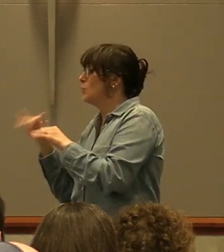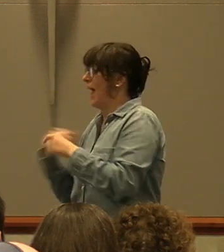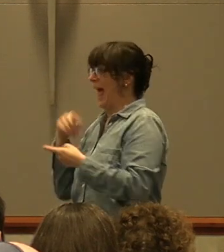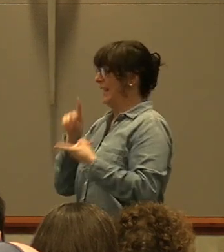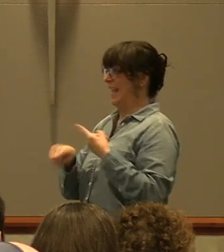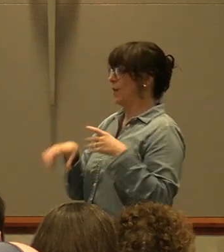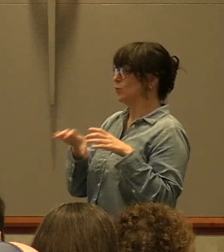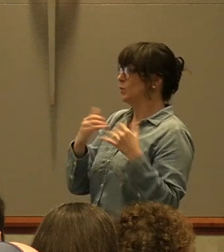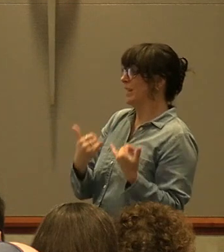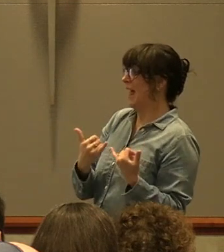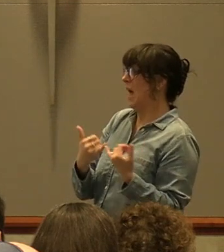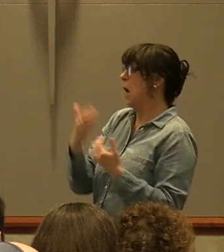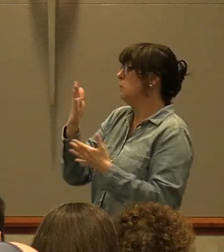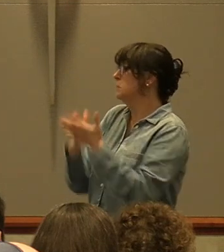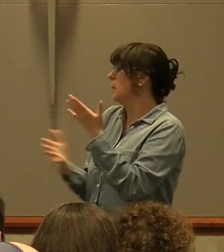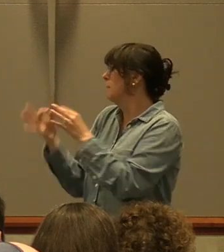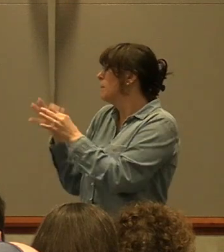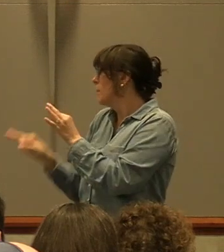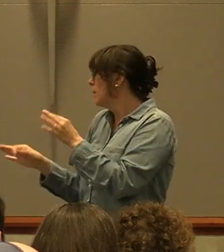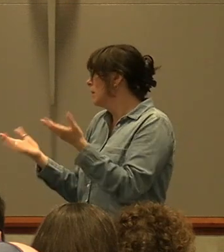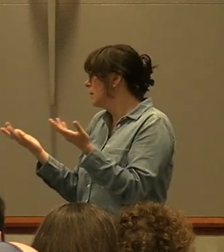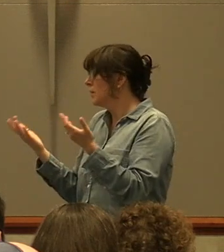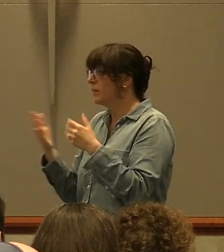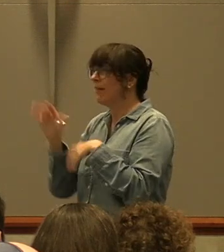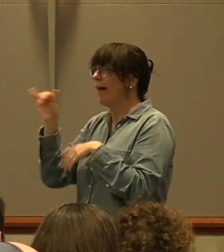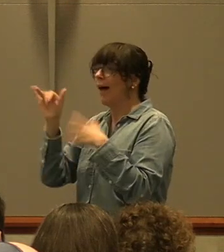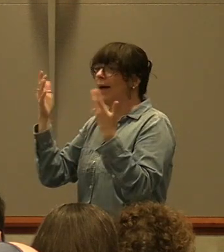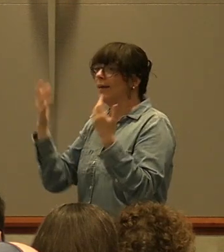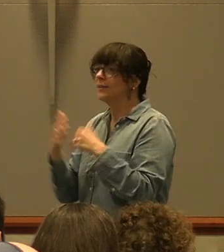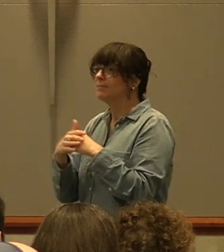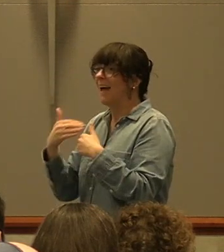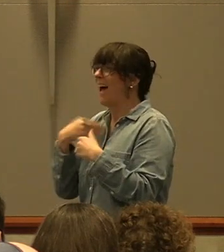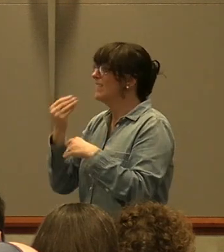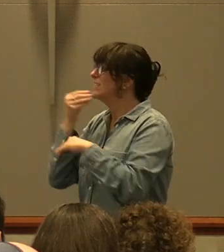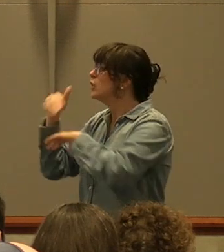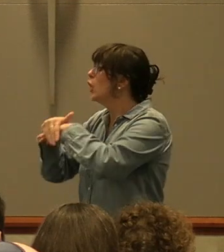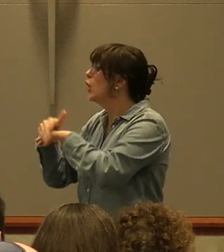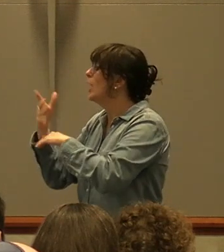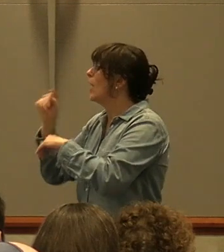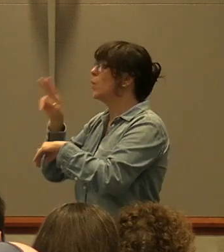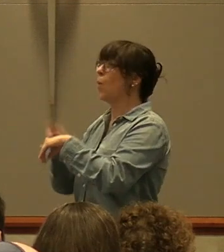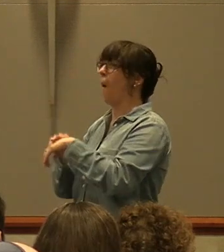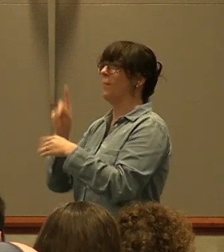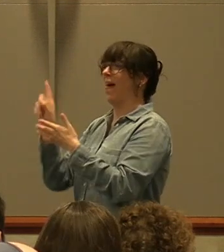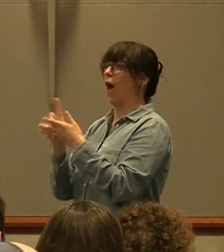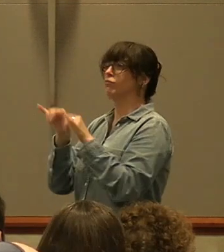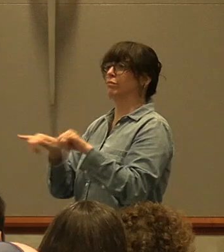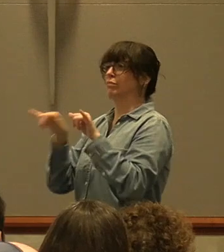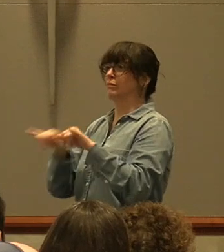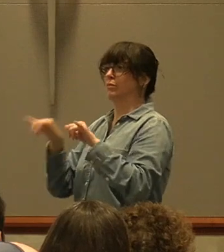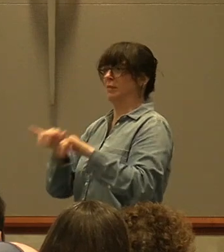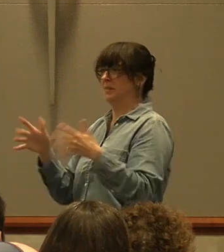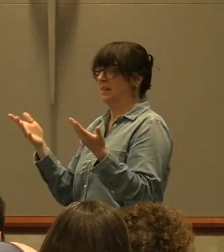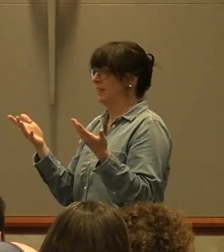now. Now, some of them are pretty simple. Like having dinner at a normal hour. I mean,